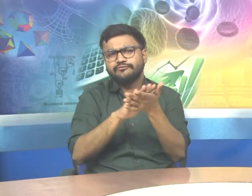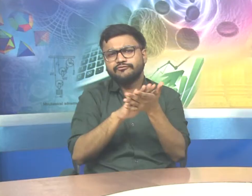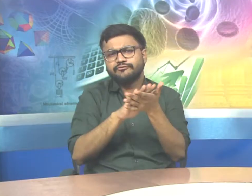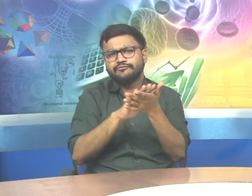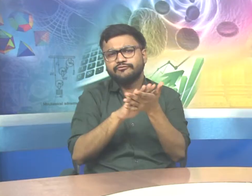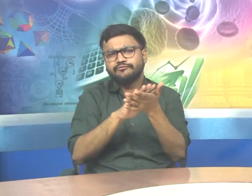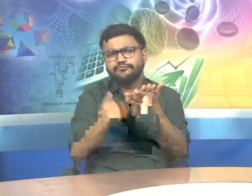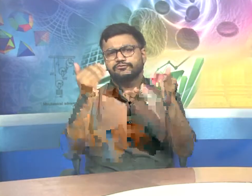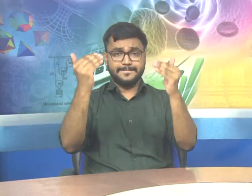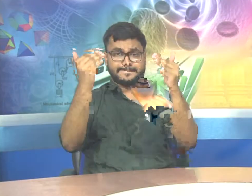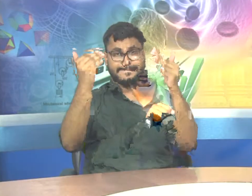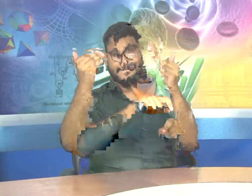And we have all,